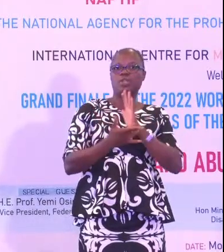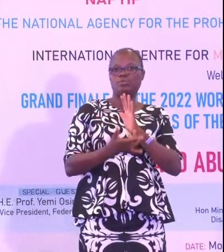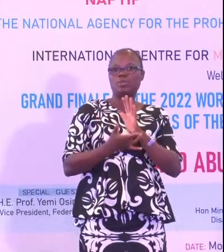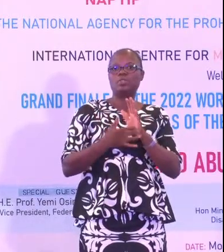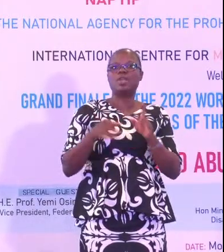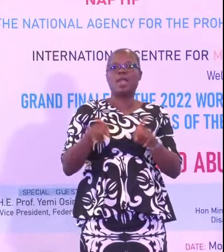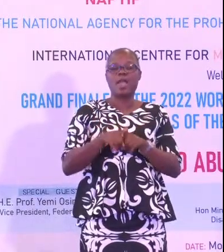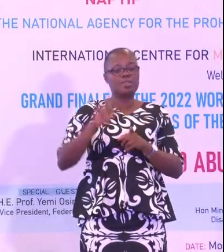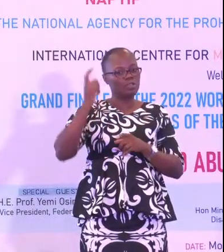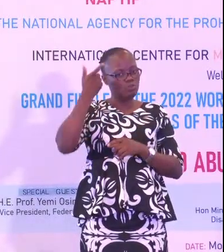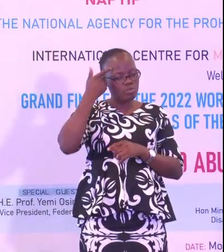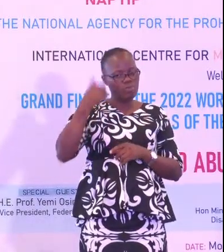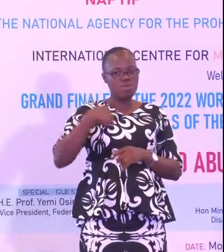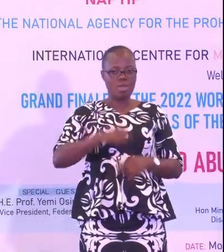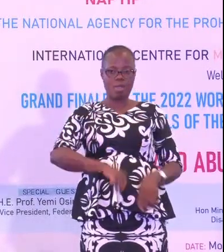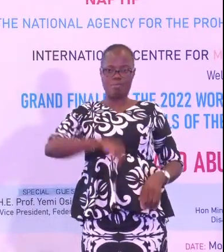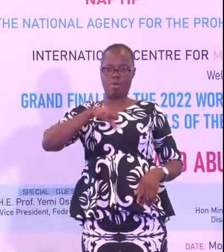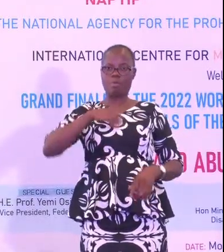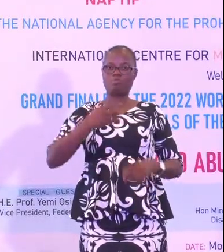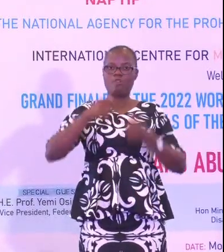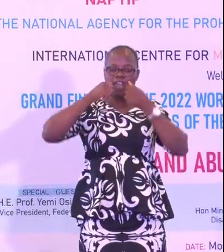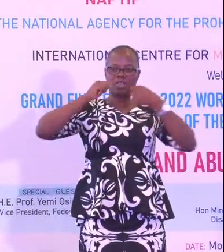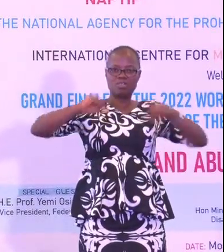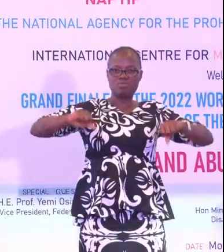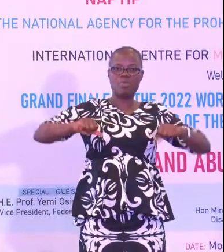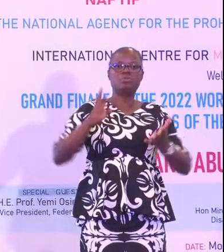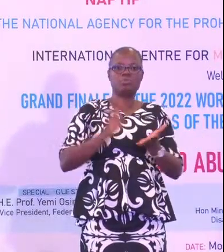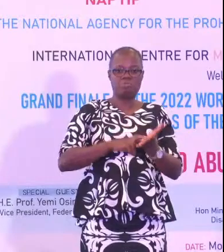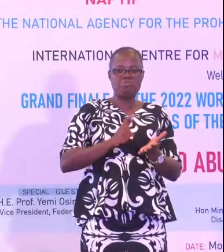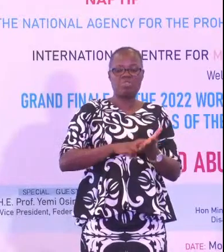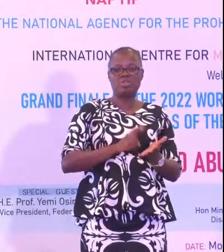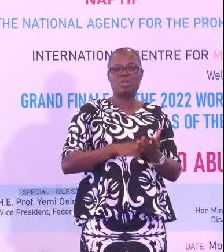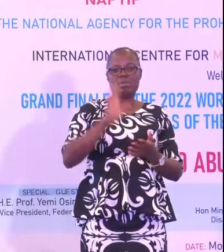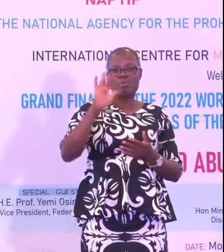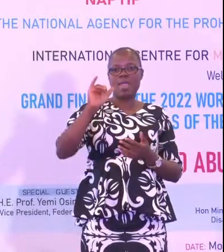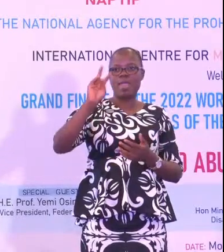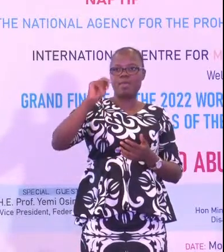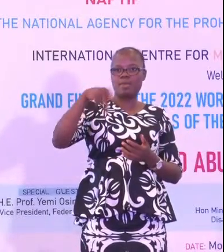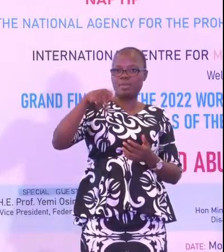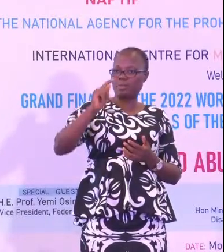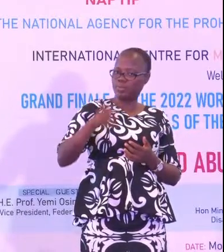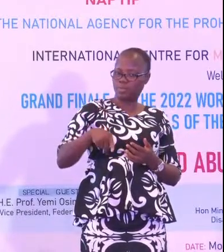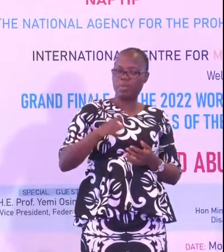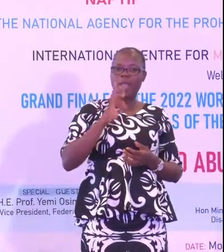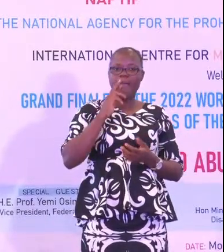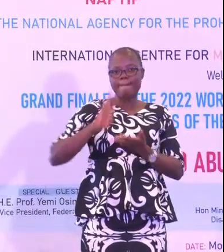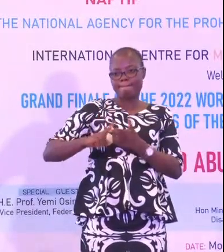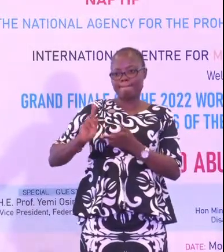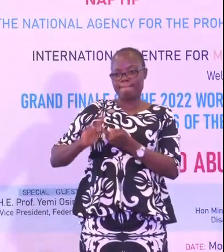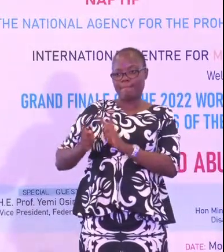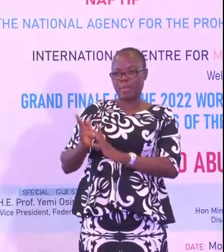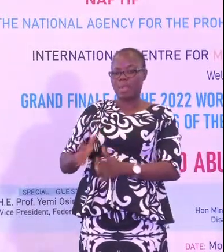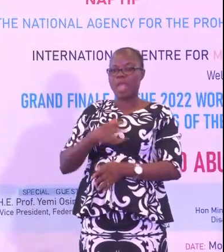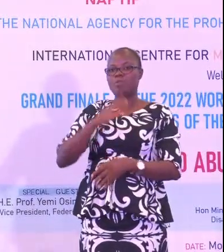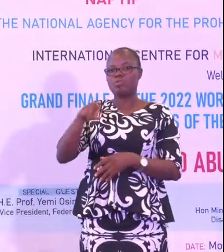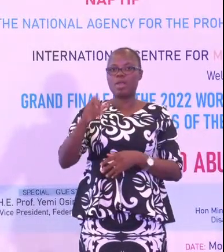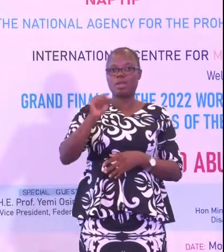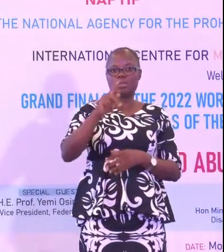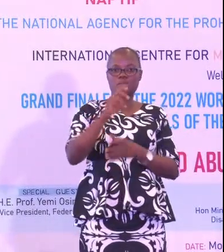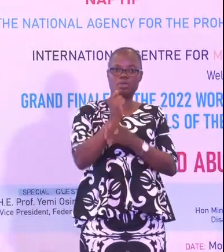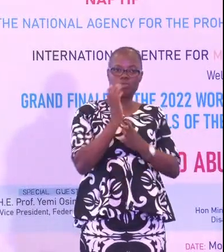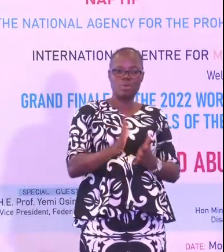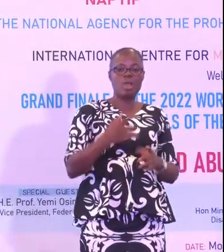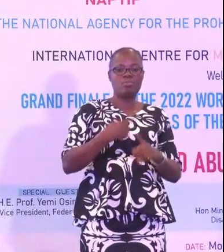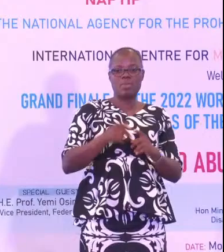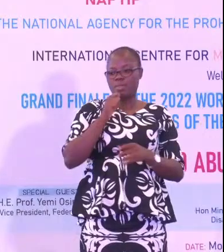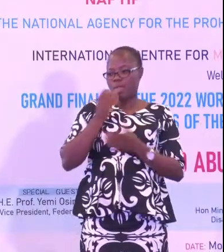As a government, we are proud of the achievements already recorded by NAPTIP, her partners, and other stakeholders. But I'm here